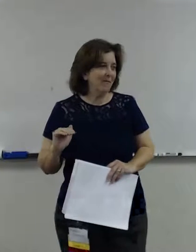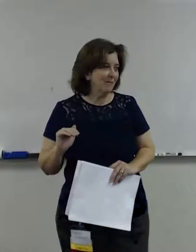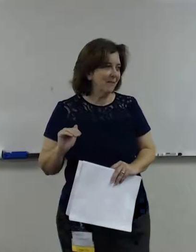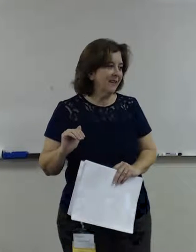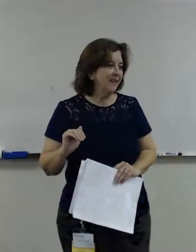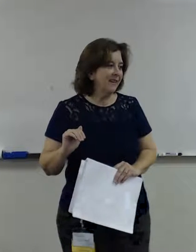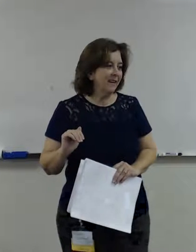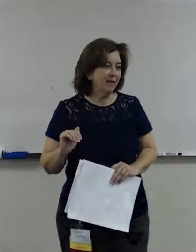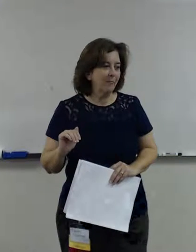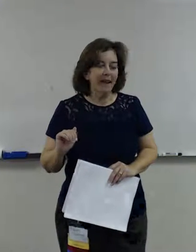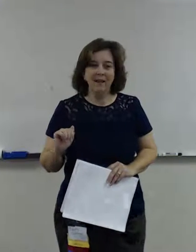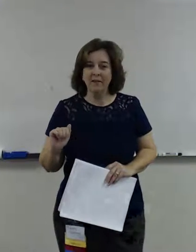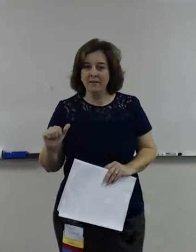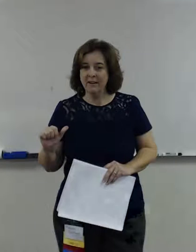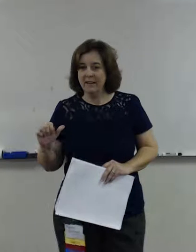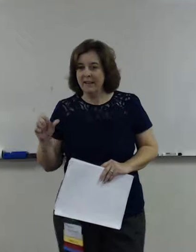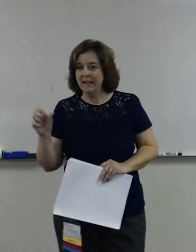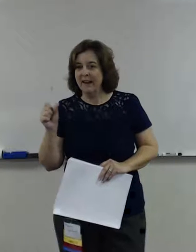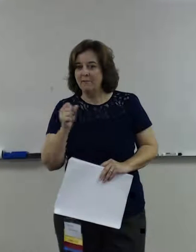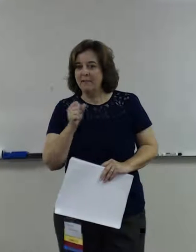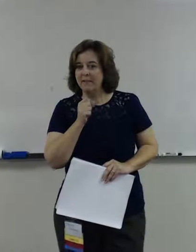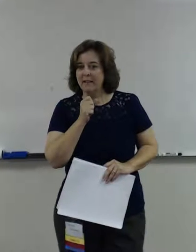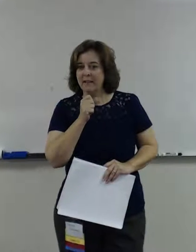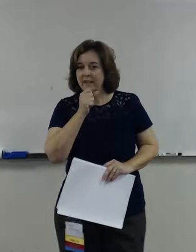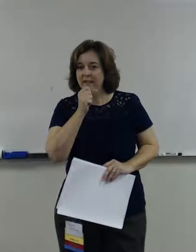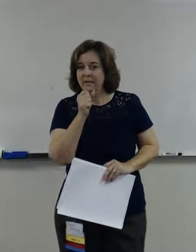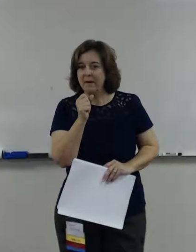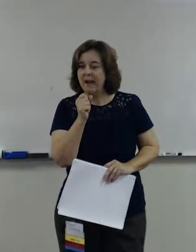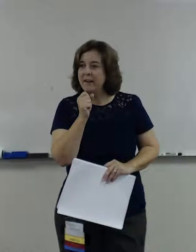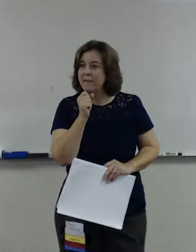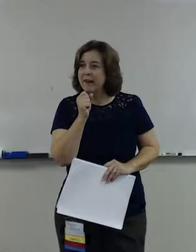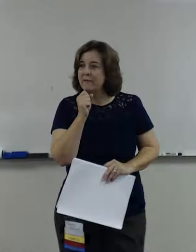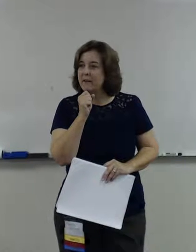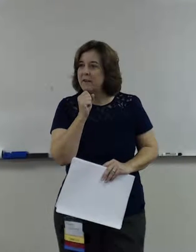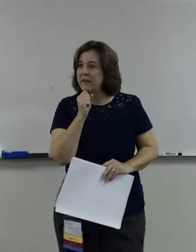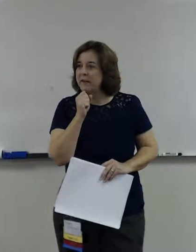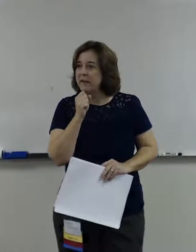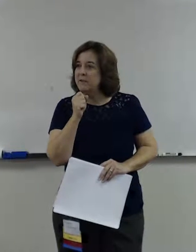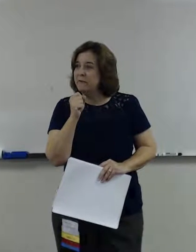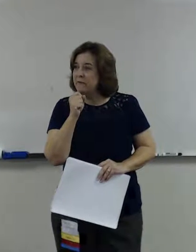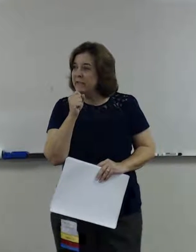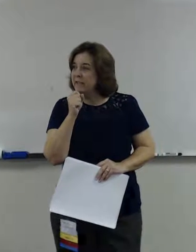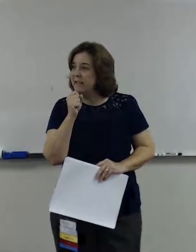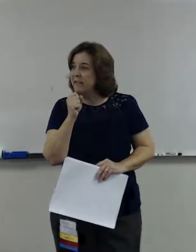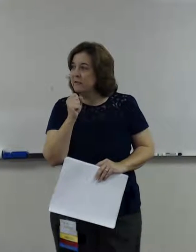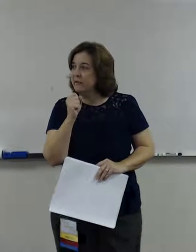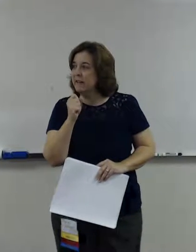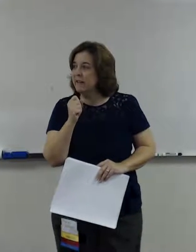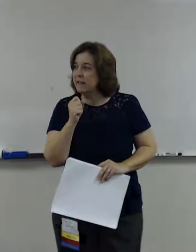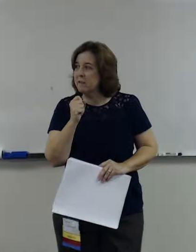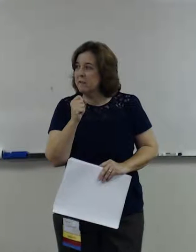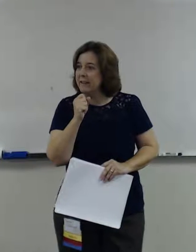probably. I know that I was behind a microphone at the age of 15 interpreting a gospel meeting.